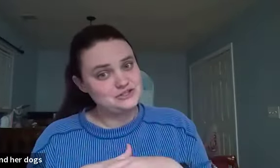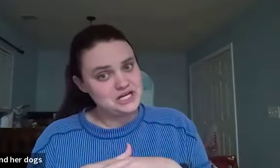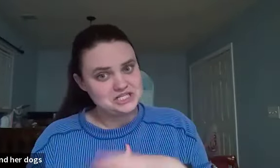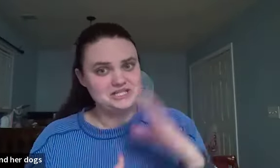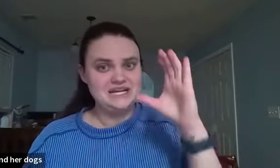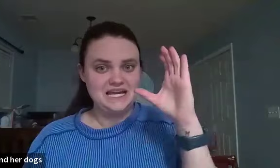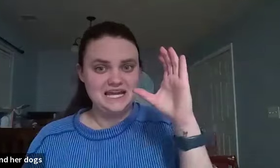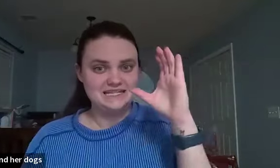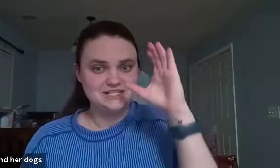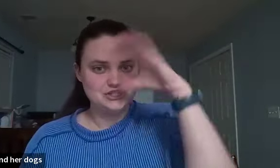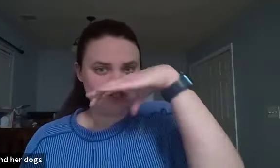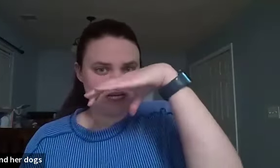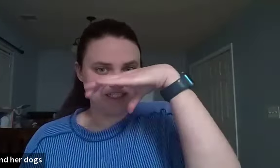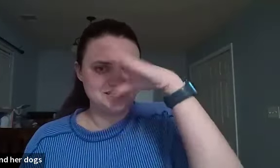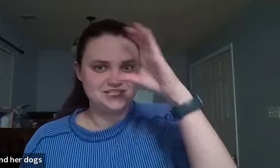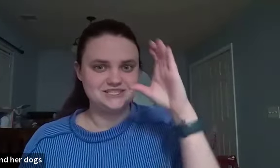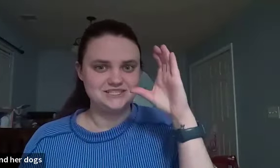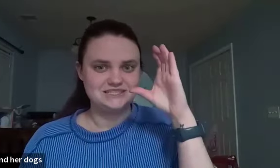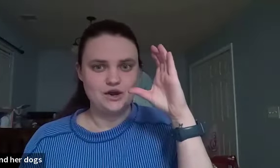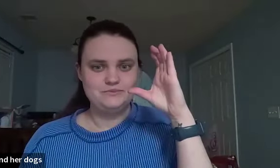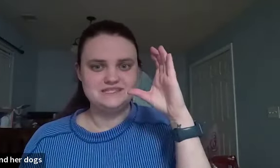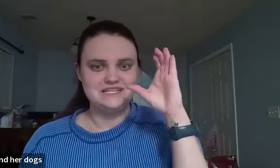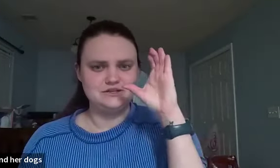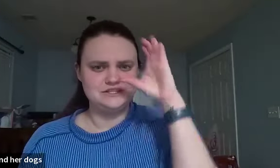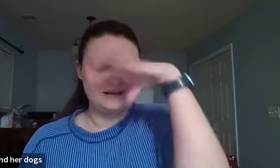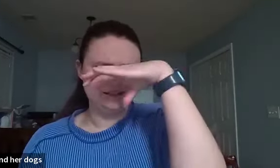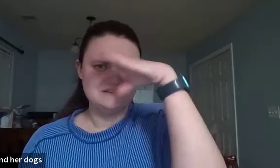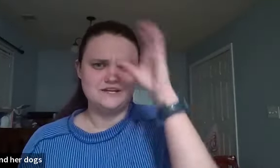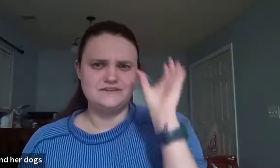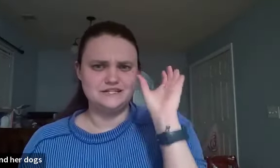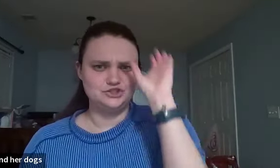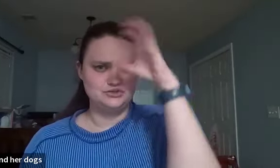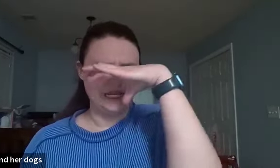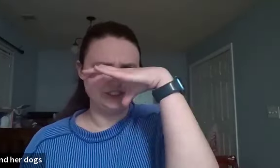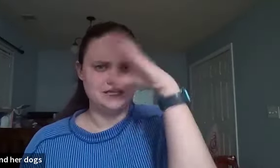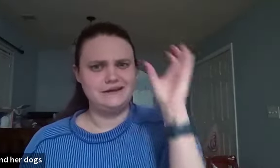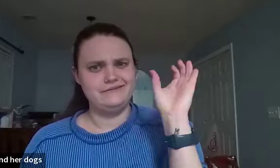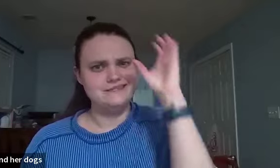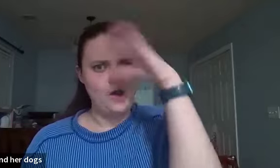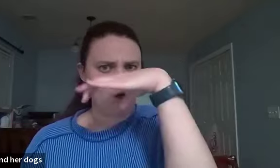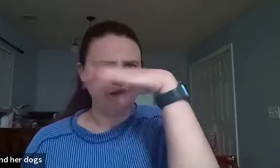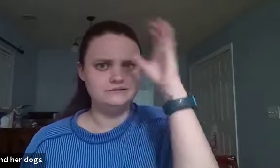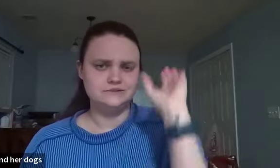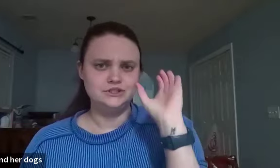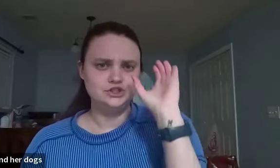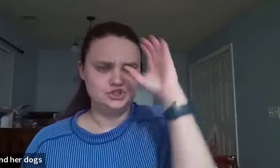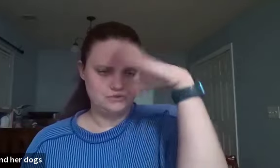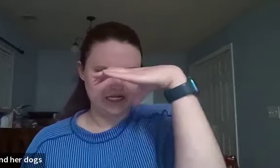for strange. It's strange. Like an open C and you just kind of tilt it in front of your face, like strange. Like that's odd.